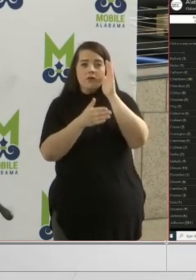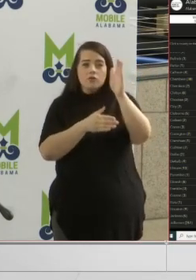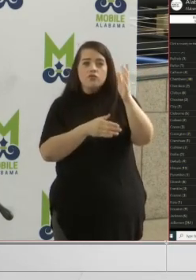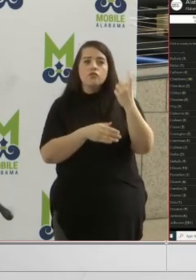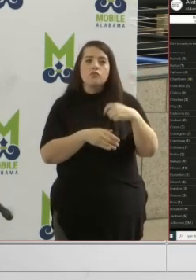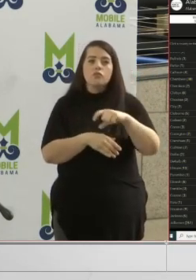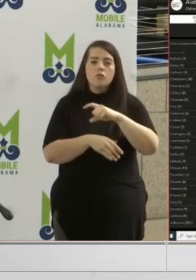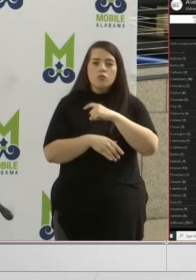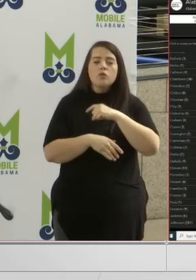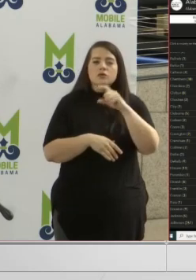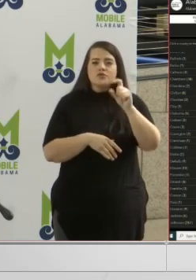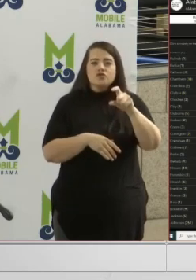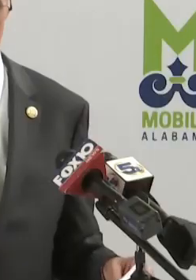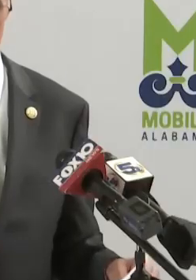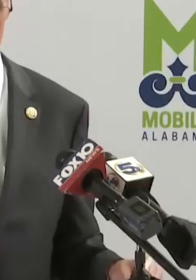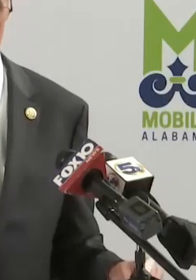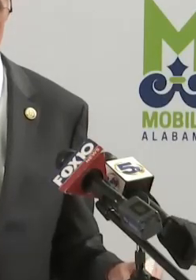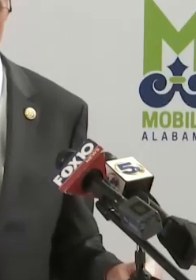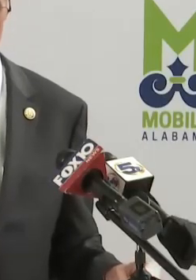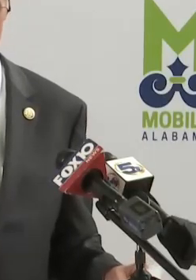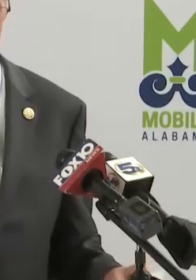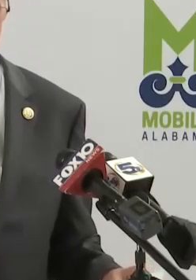should be in good shape.